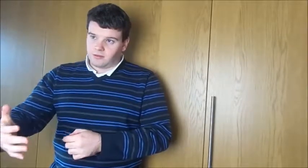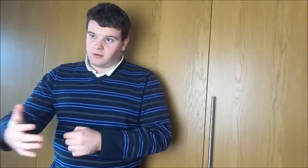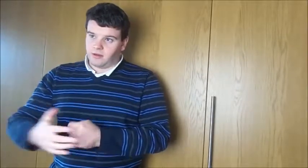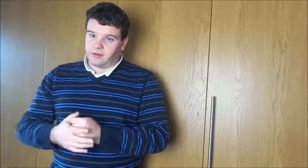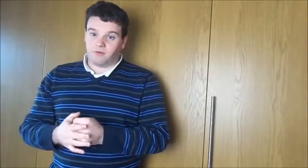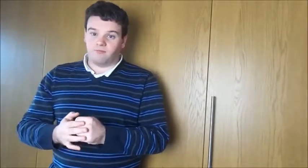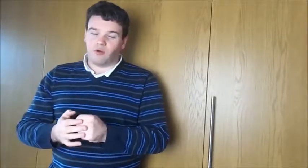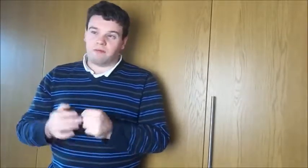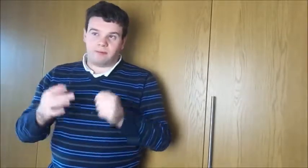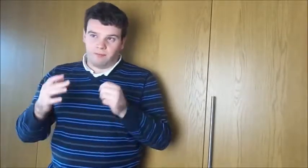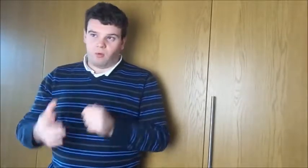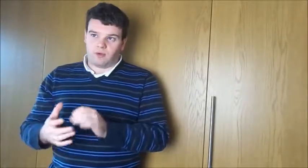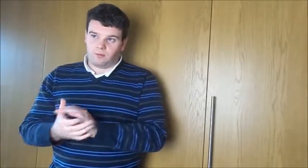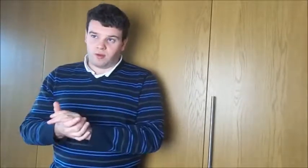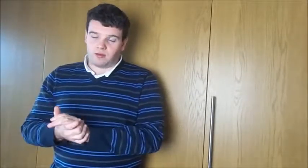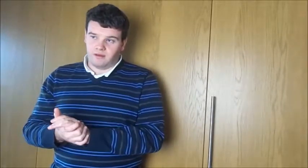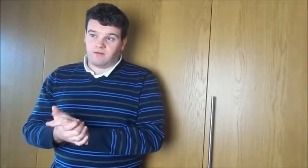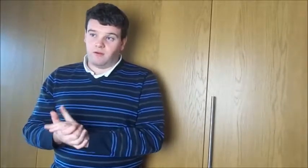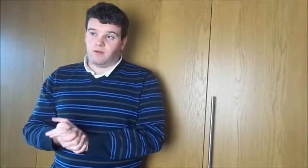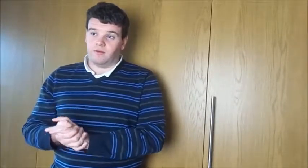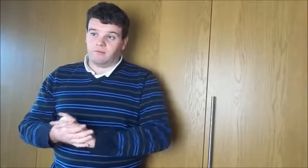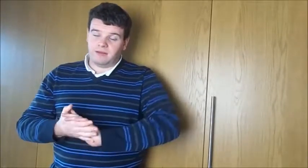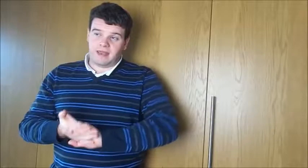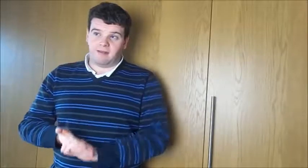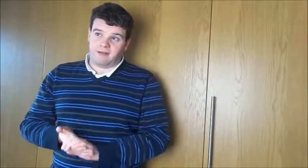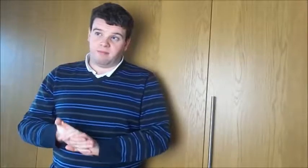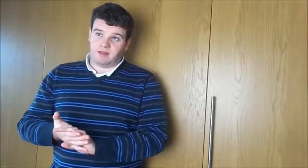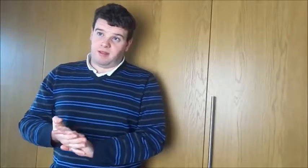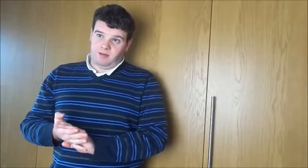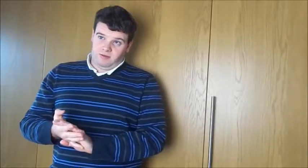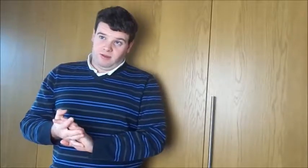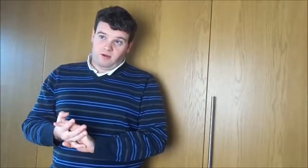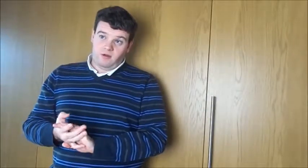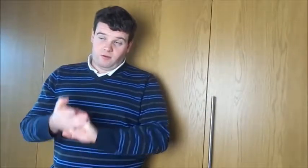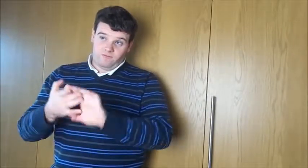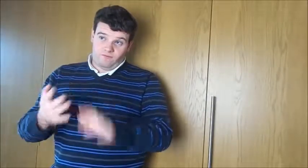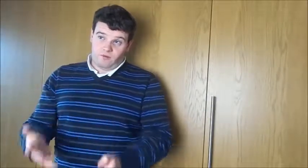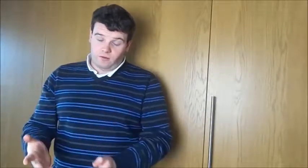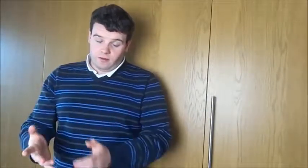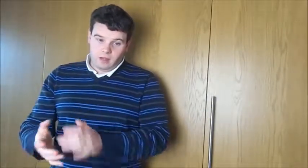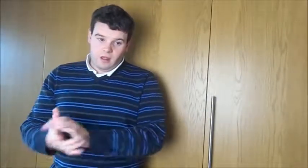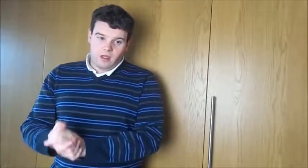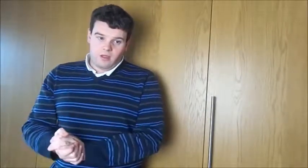bloodline should probably be born in Britain if they were going to potentially be sitting on the throne,